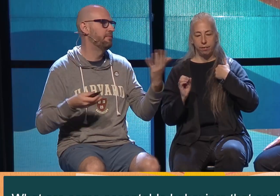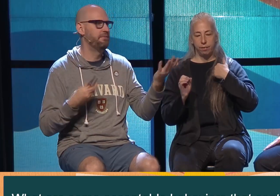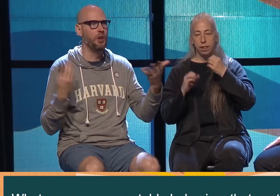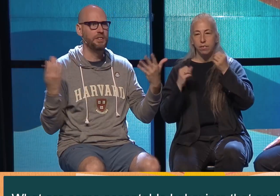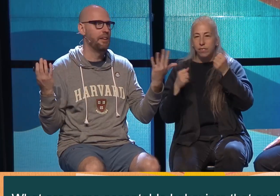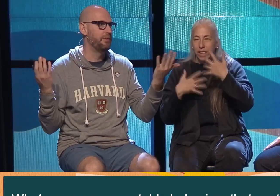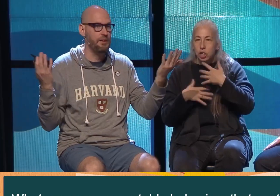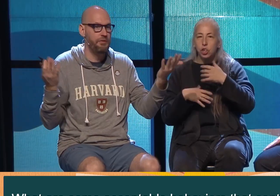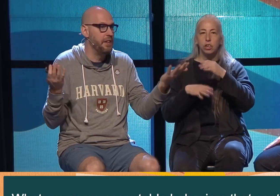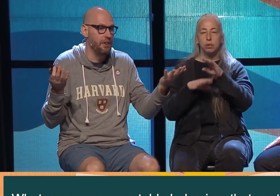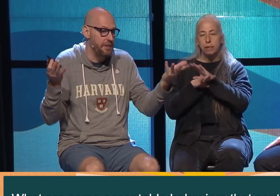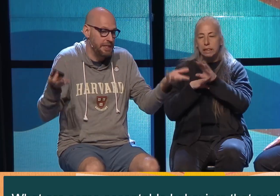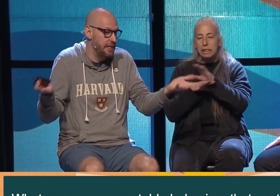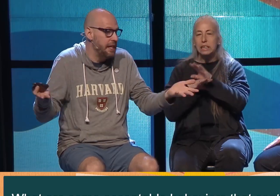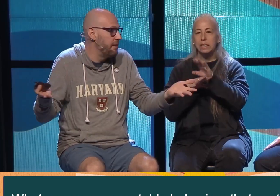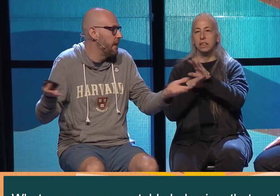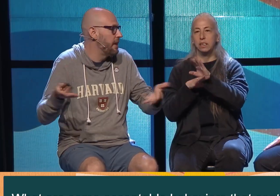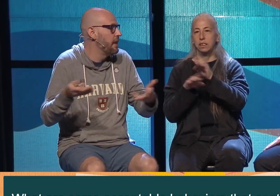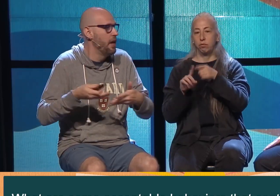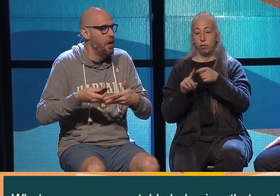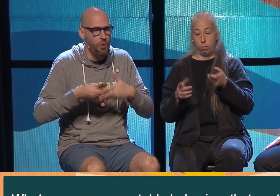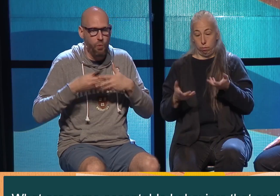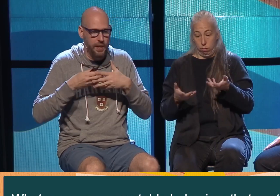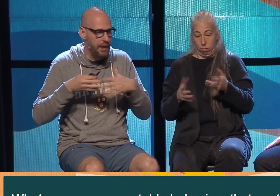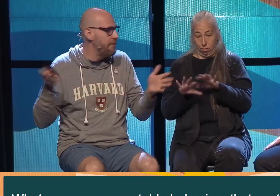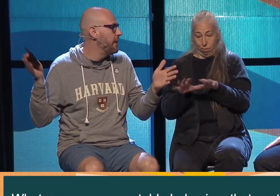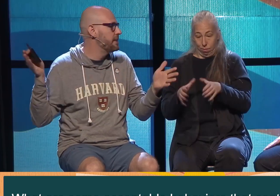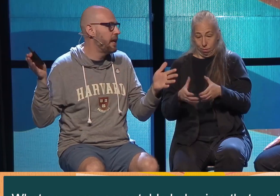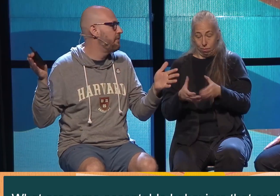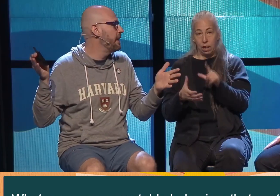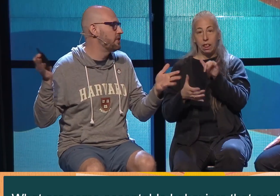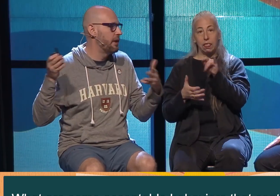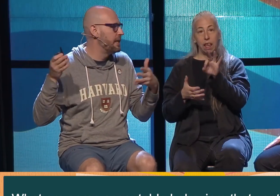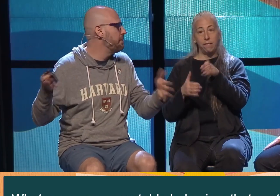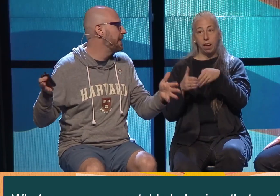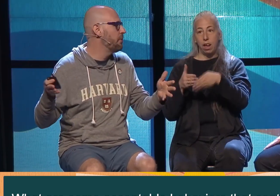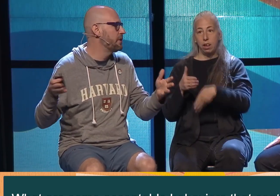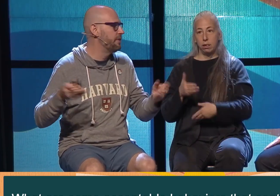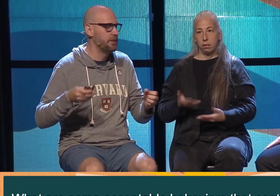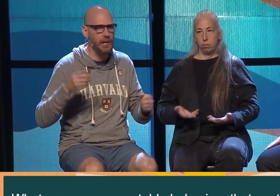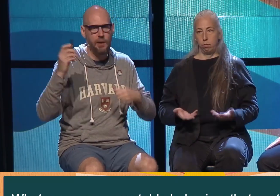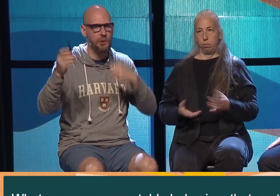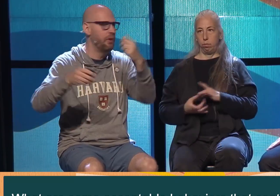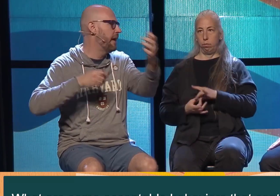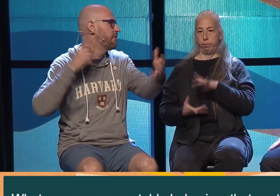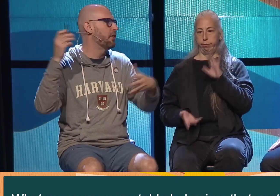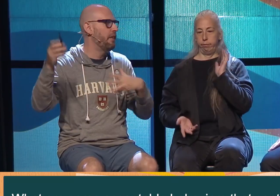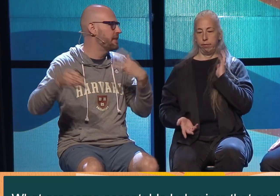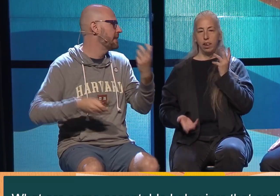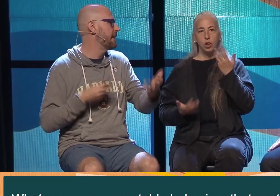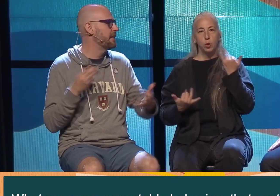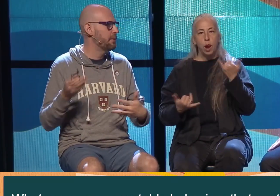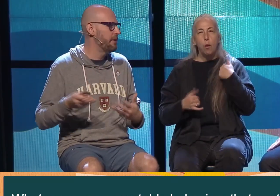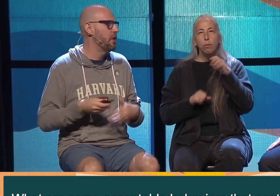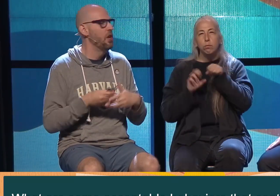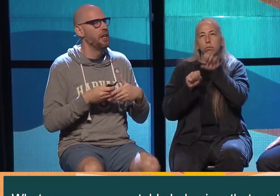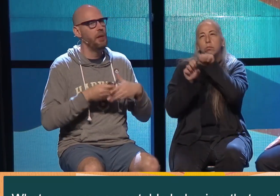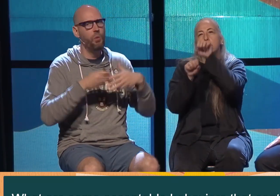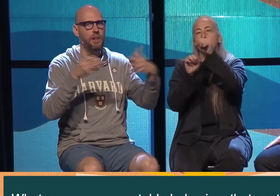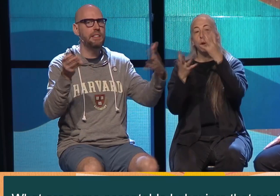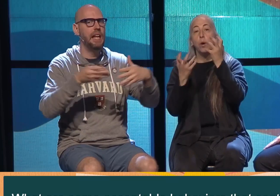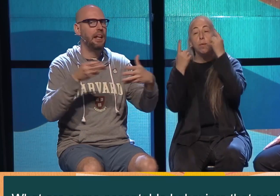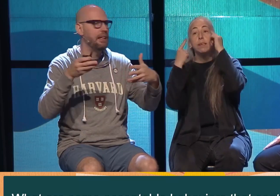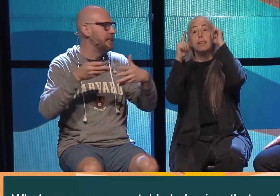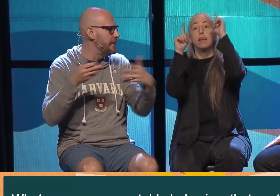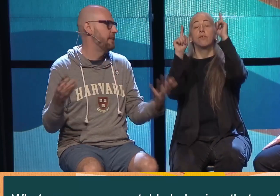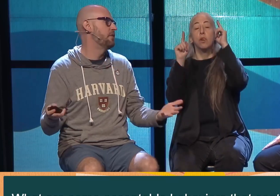that flows out of like fear of this is it, like when life ends, so I need to make the most of it. So now I'm going after all the success or whatever. Like,